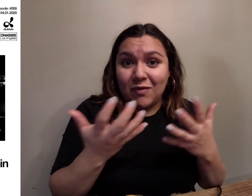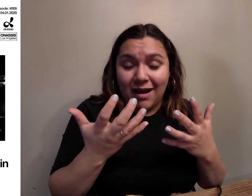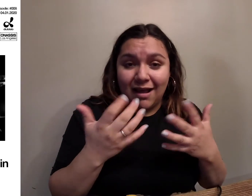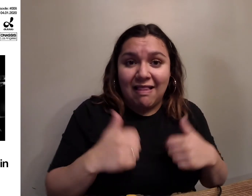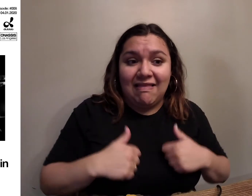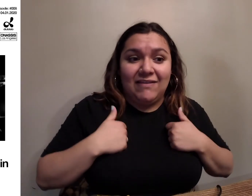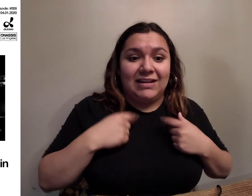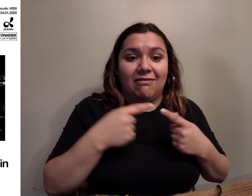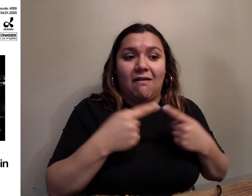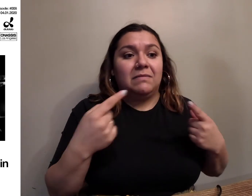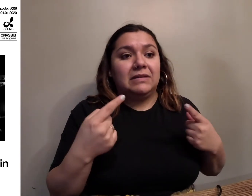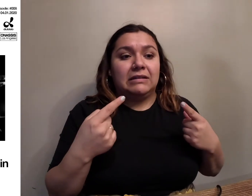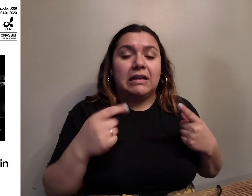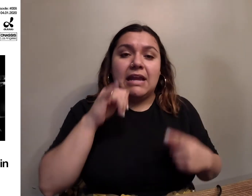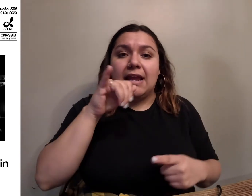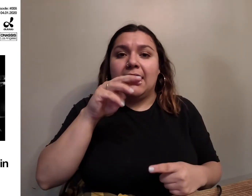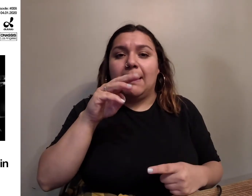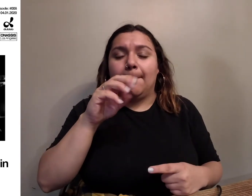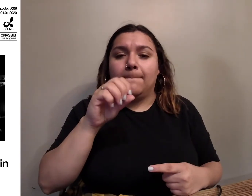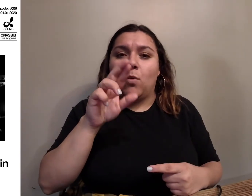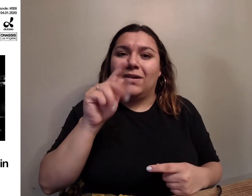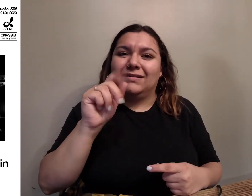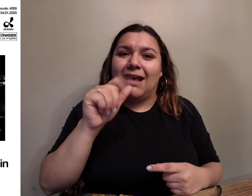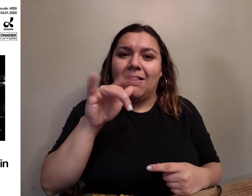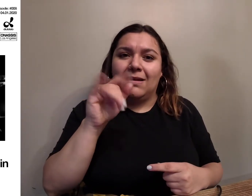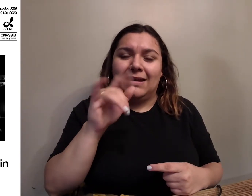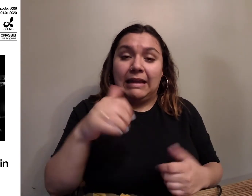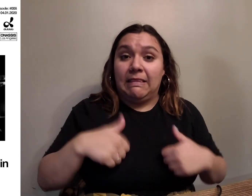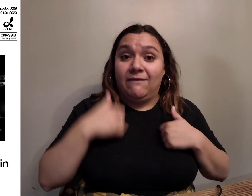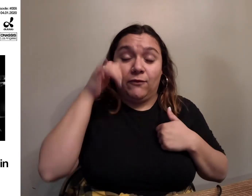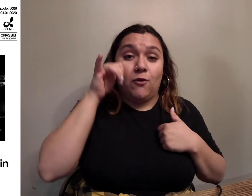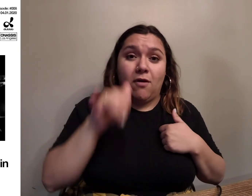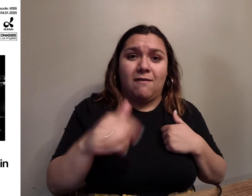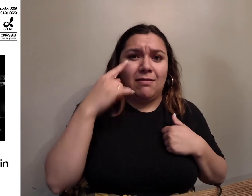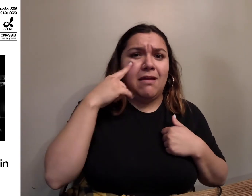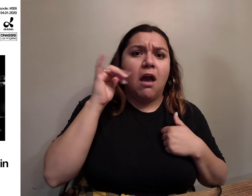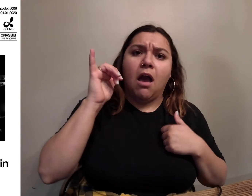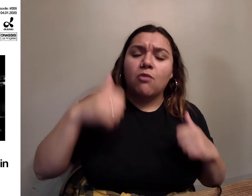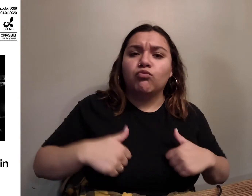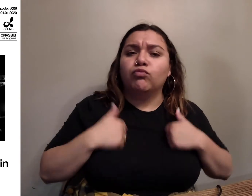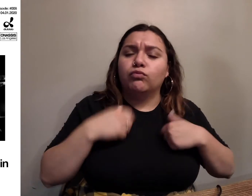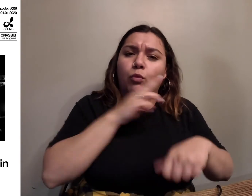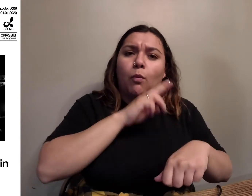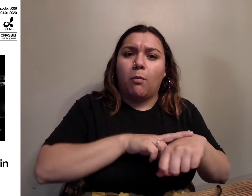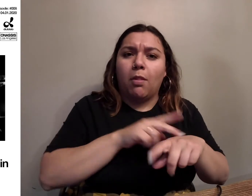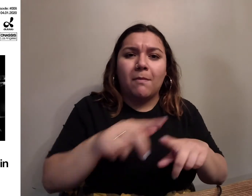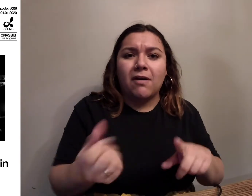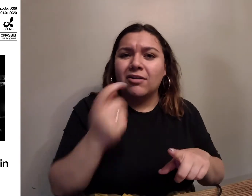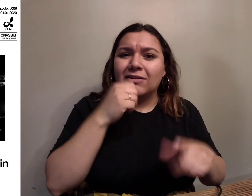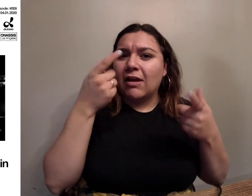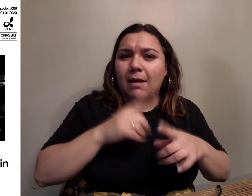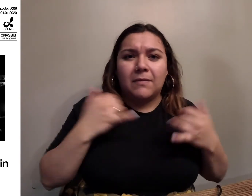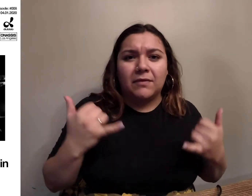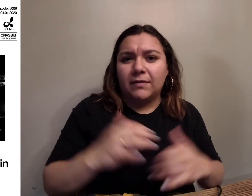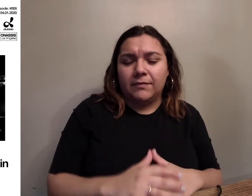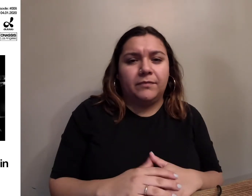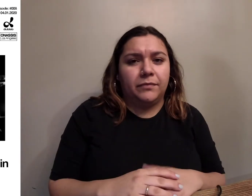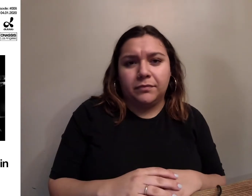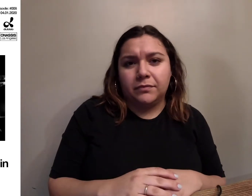counterfeit immortality of what we think of as normal life, and that is not where we are.